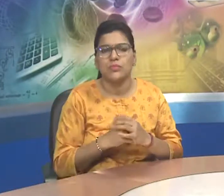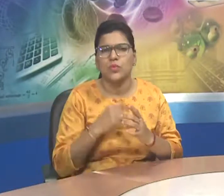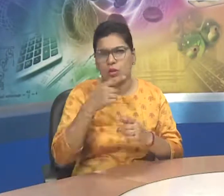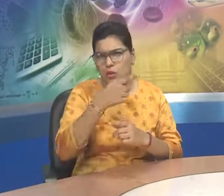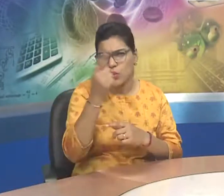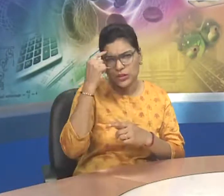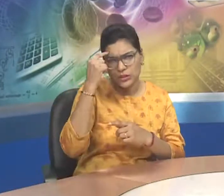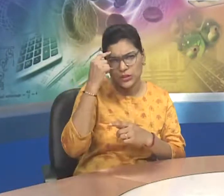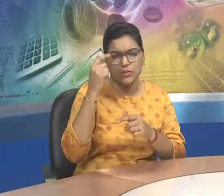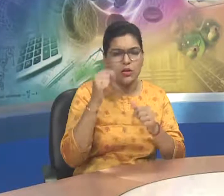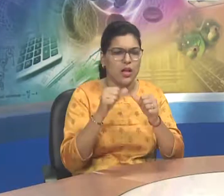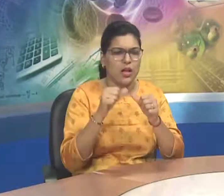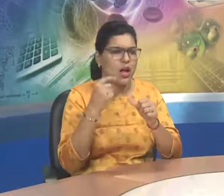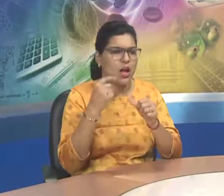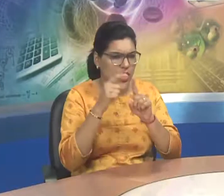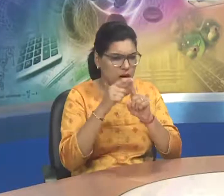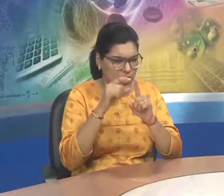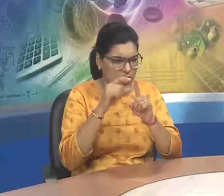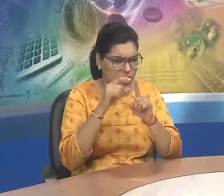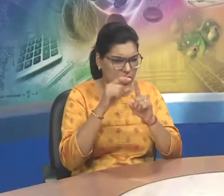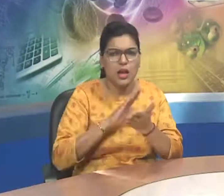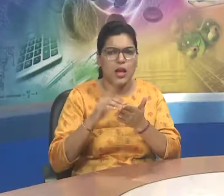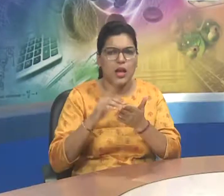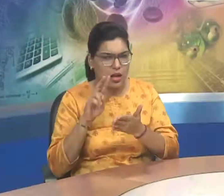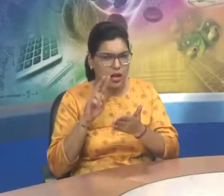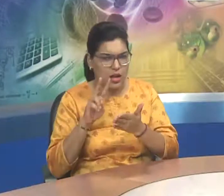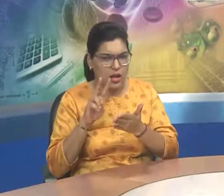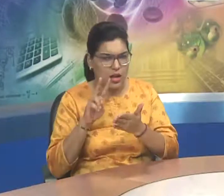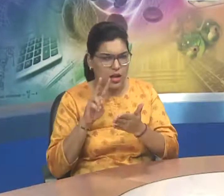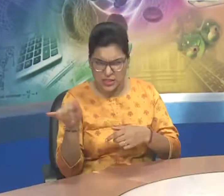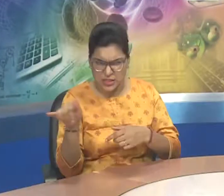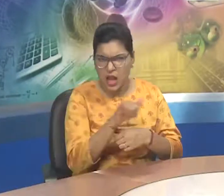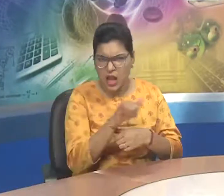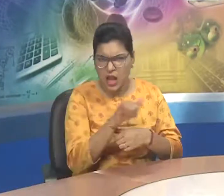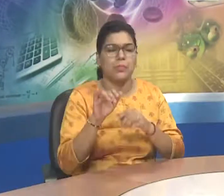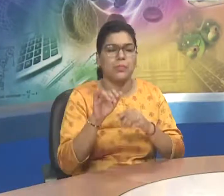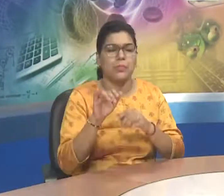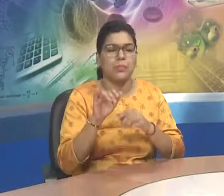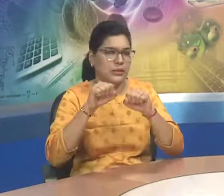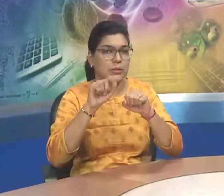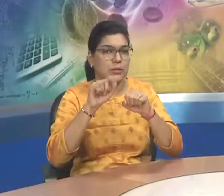The full form of AIDS is Acquired